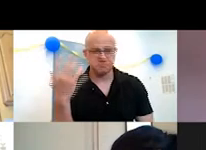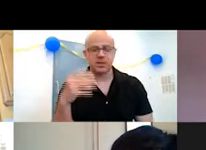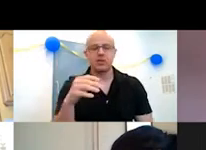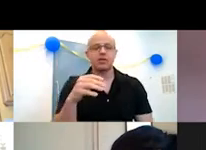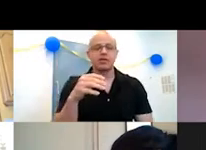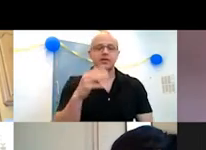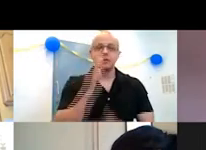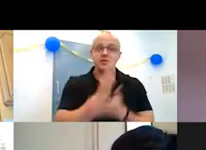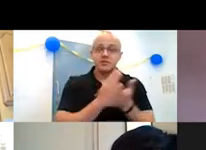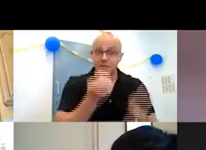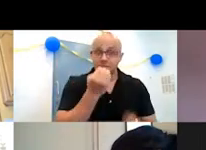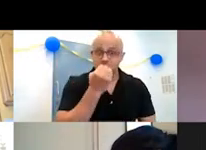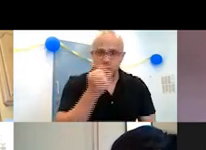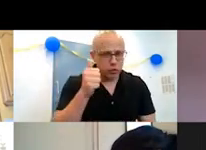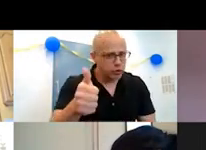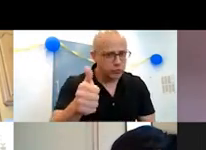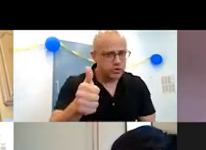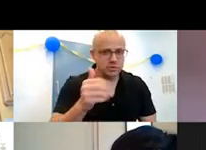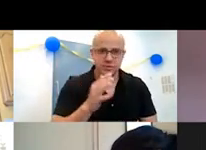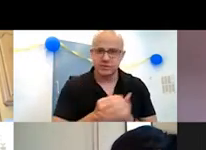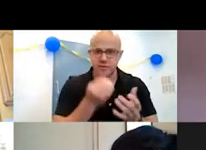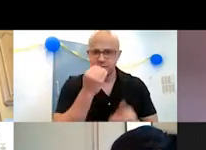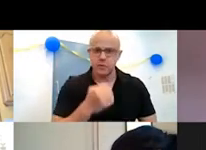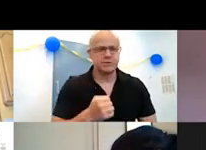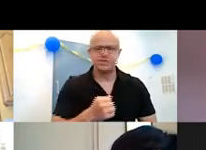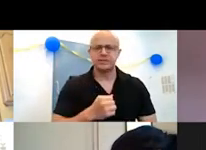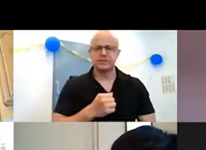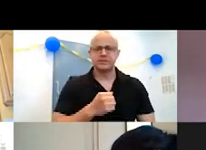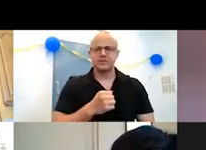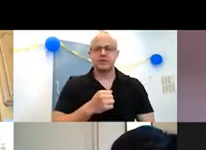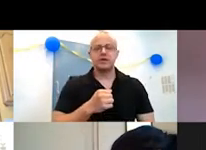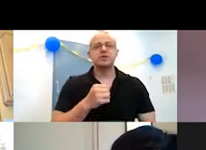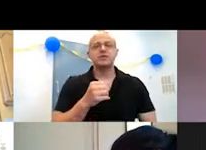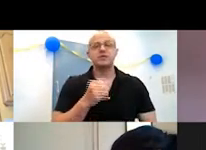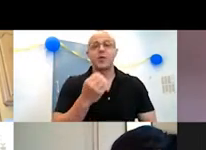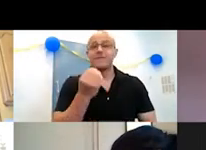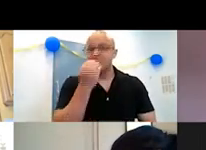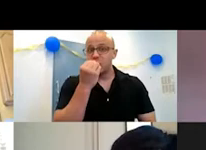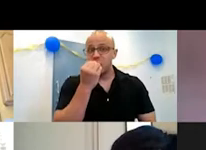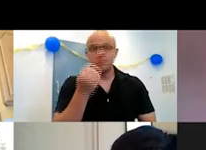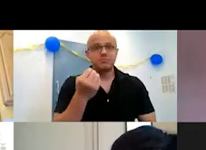food. All right. Some food is good, some food is not so good.